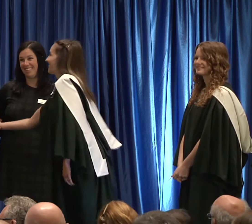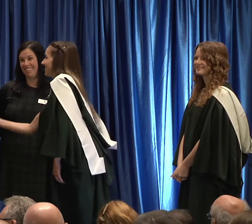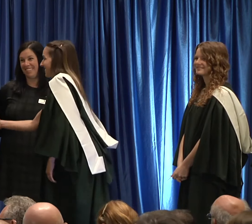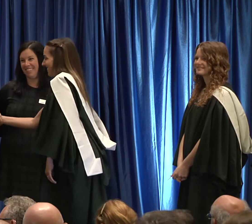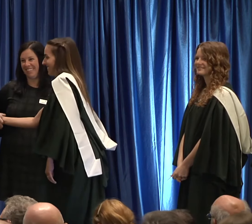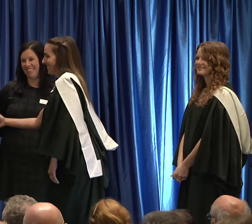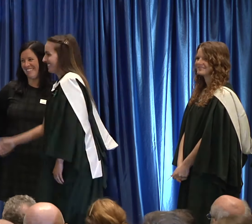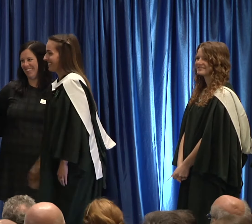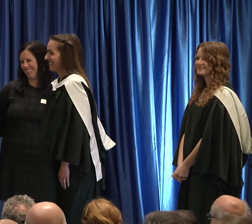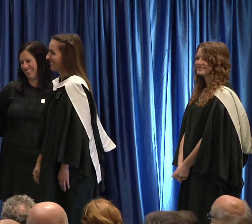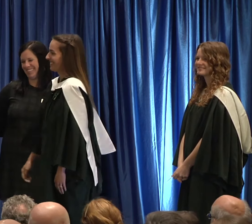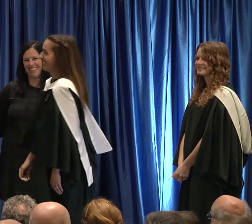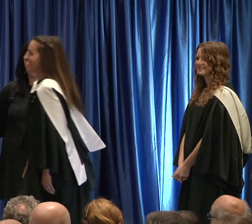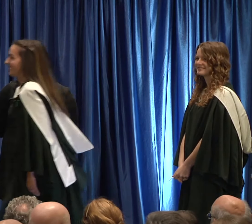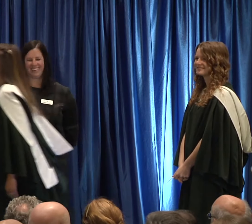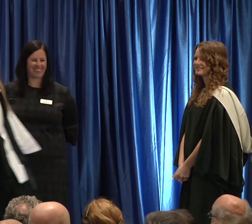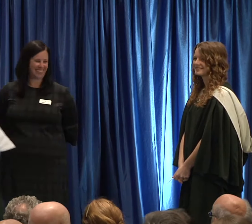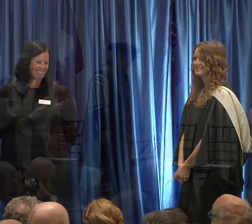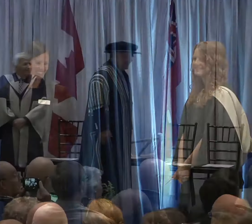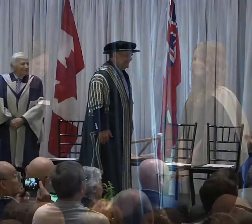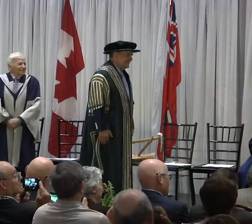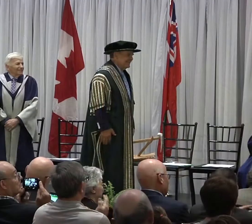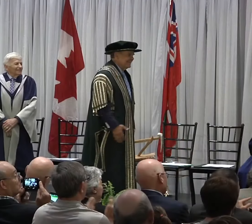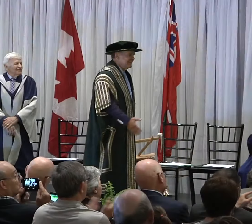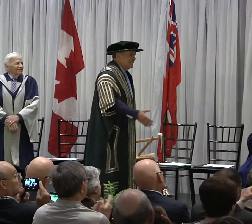Jaslyn Nicole Grove.